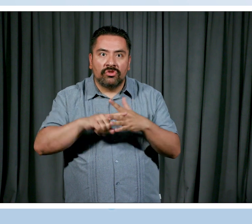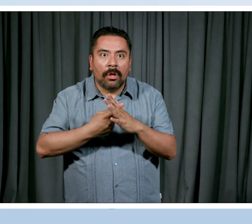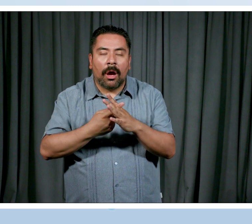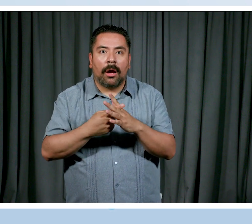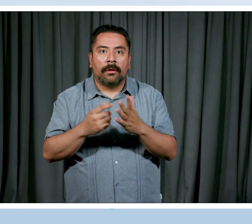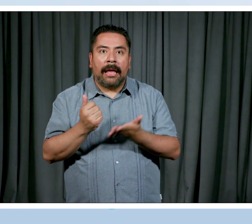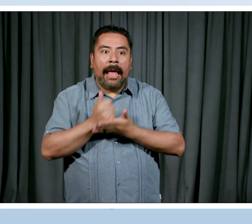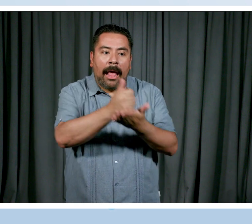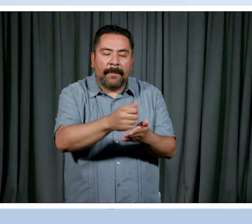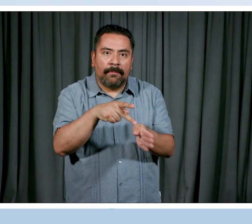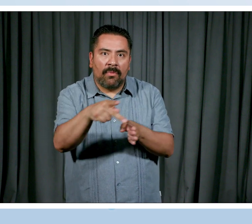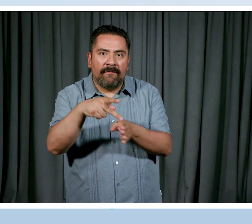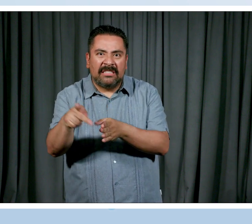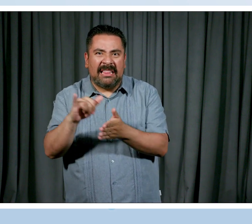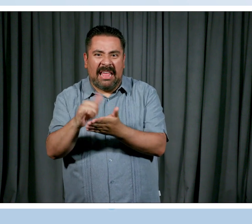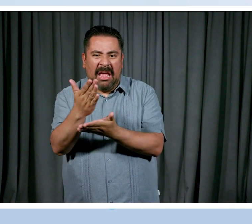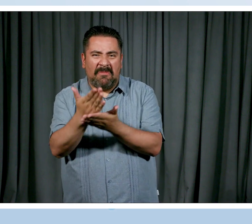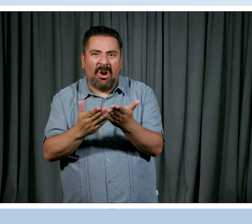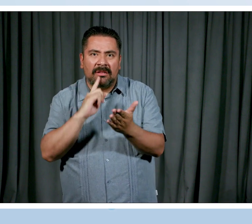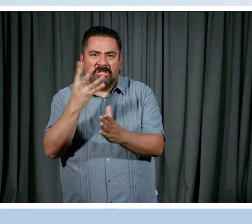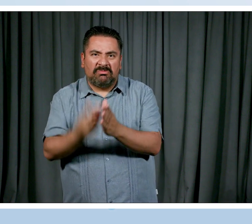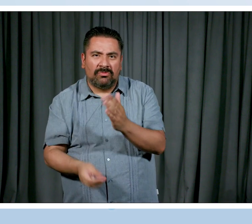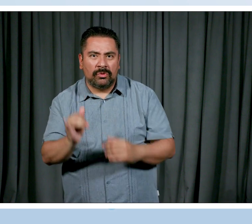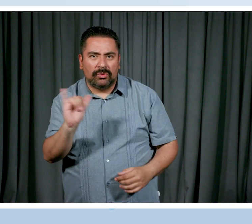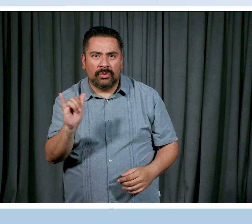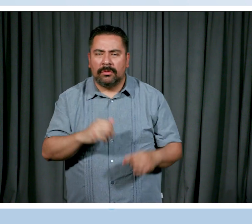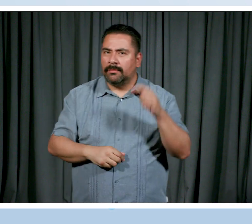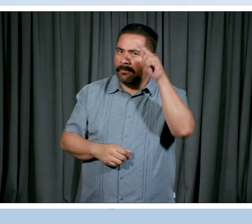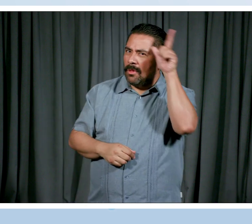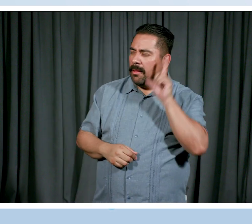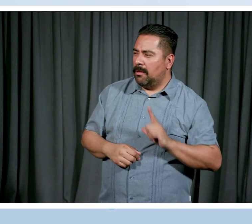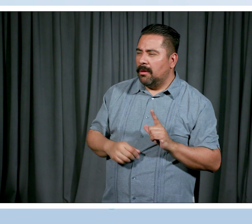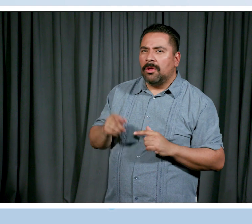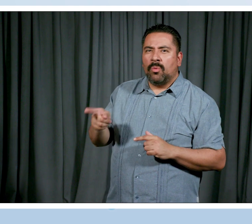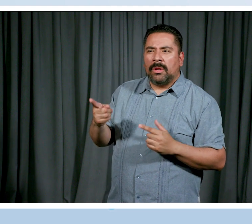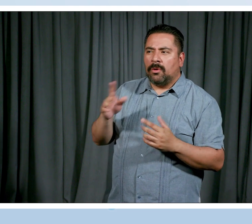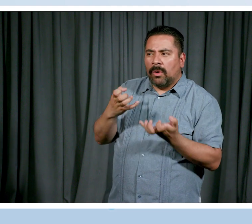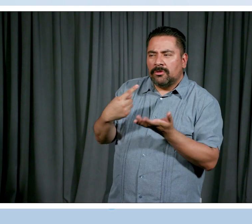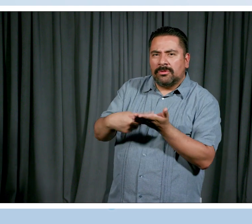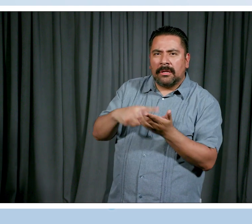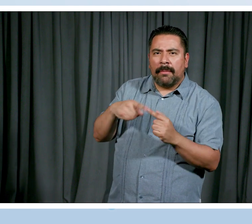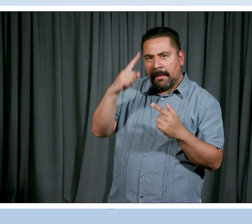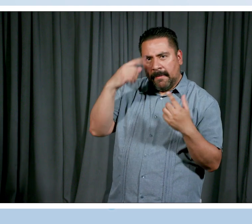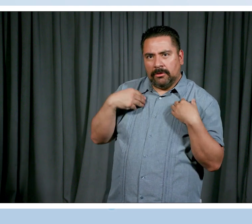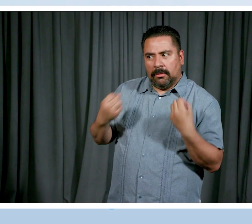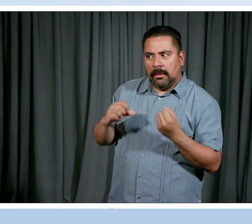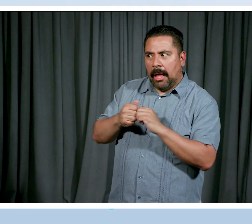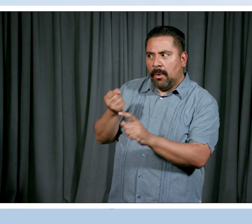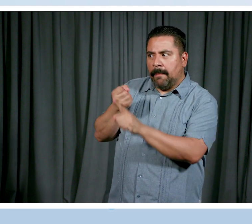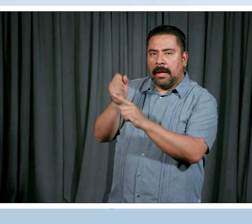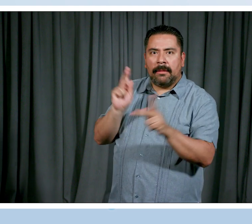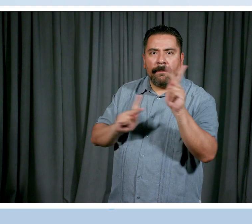They're really missing that element. We also wanted to talk to you a little bit about mental health and how that